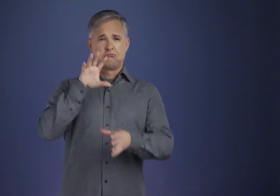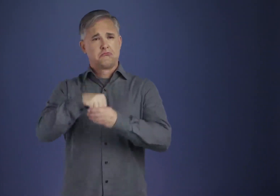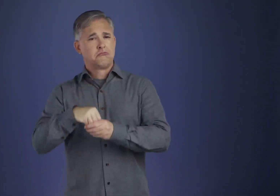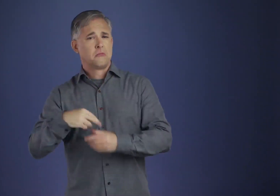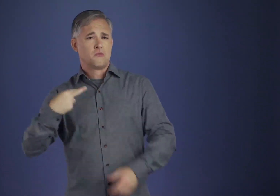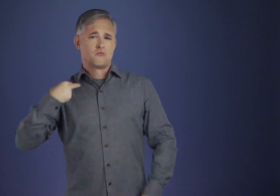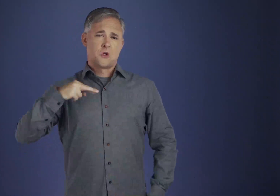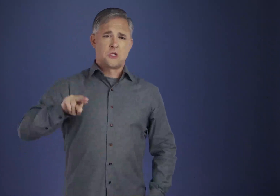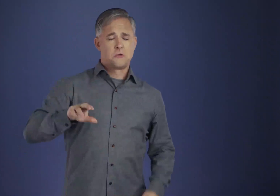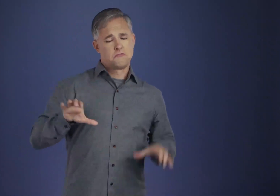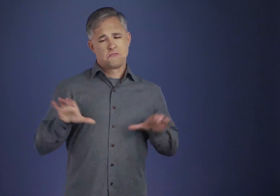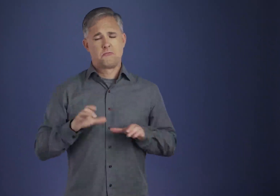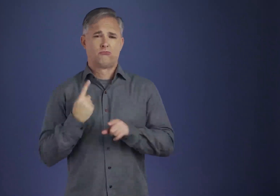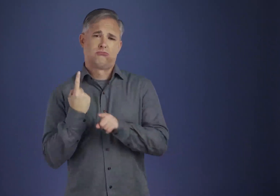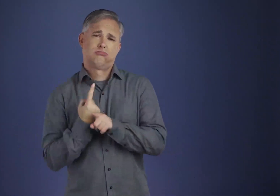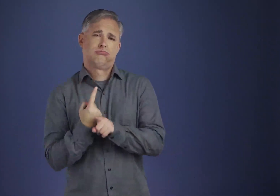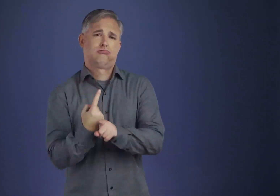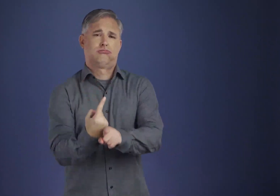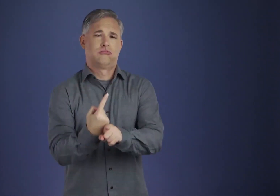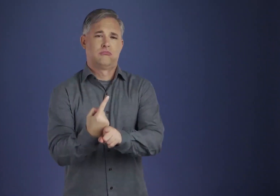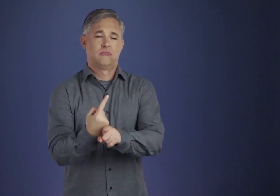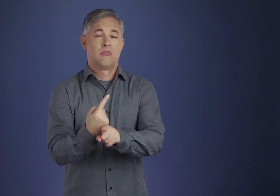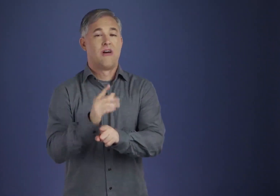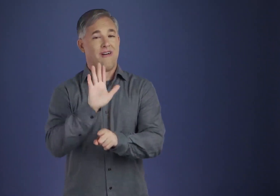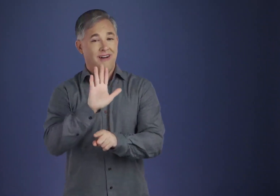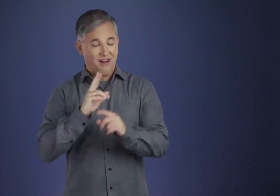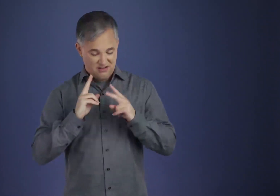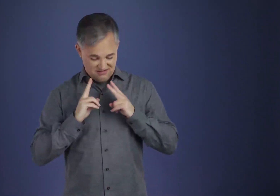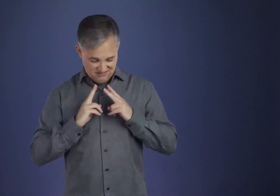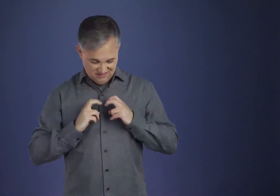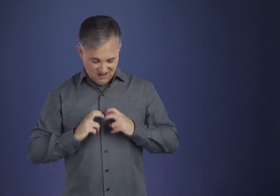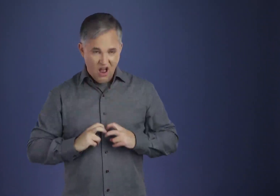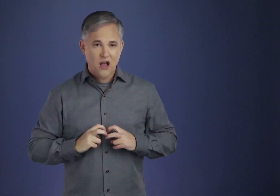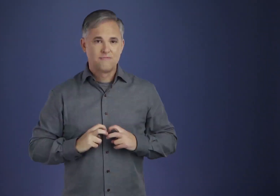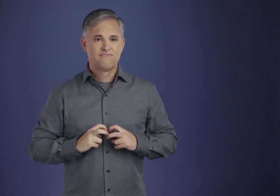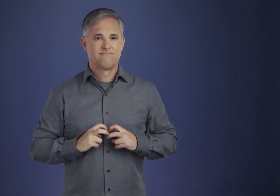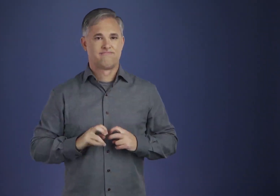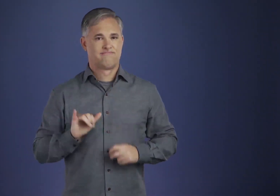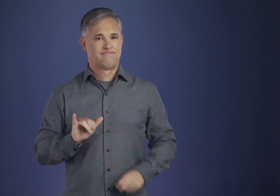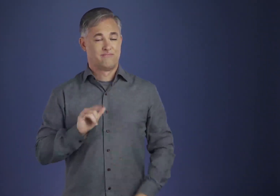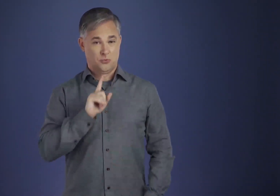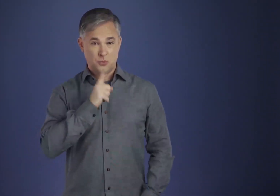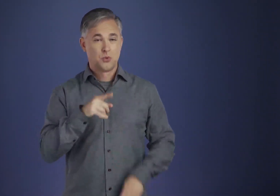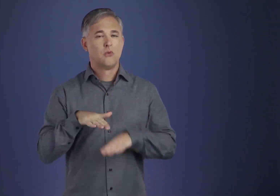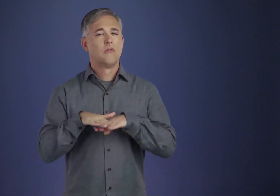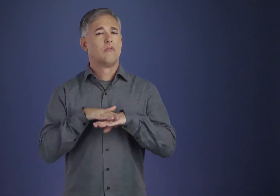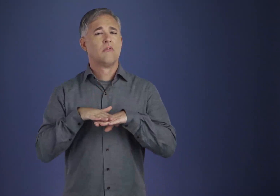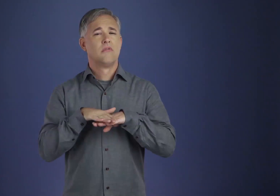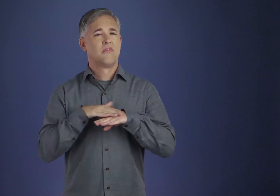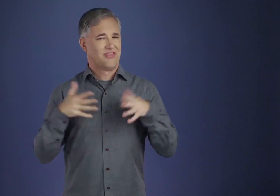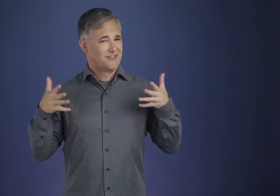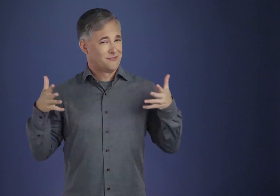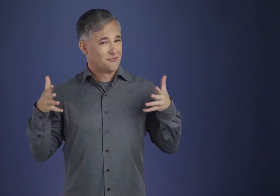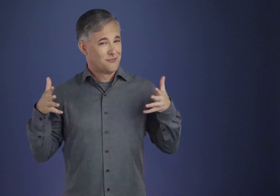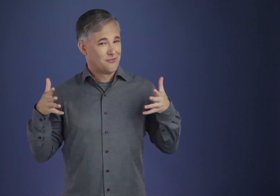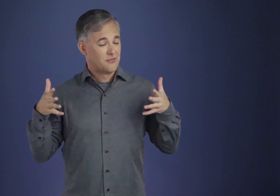We supposed we had been serious about religious practices when, upon honest appraisal, we found we had been only